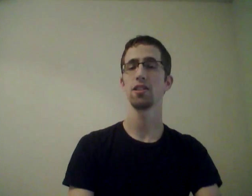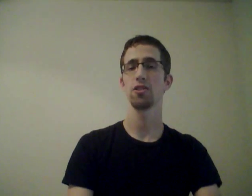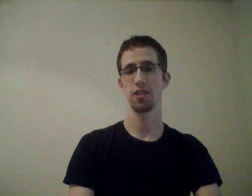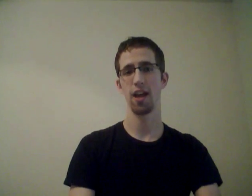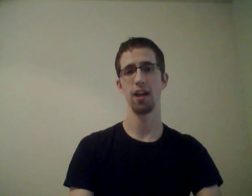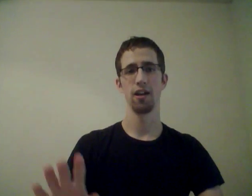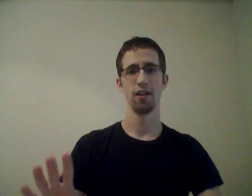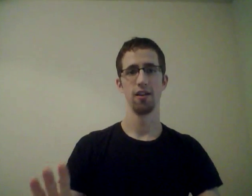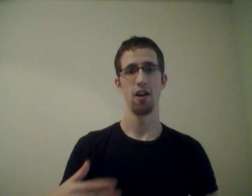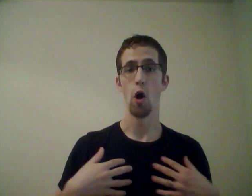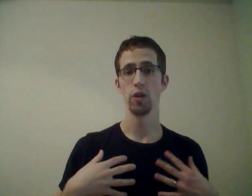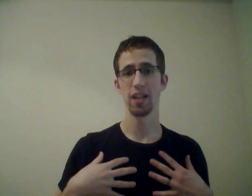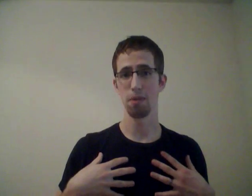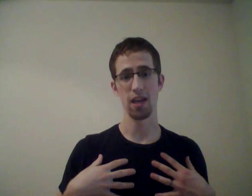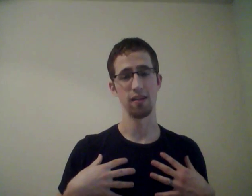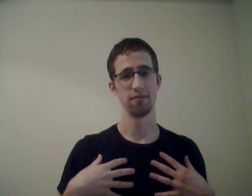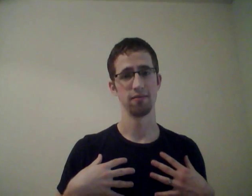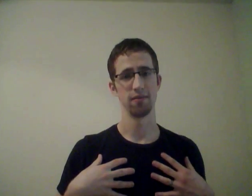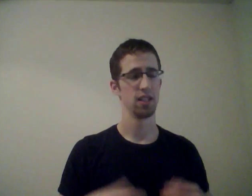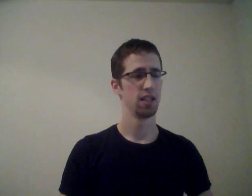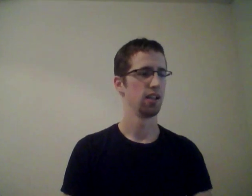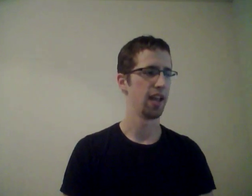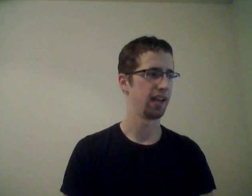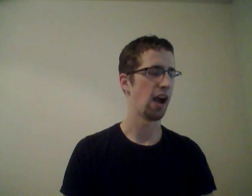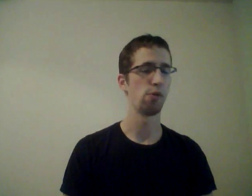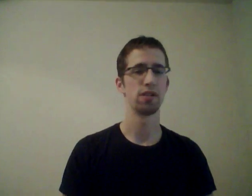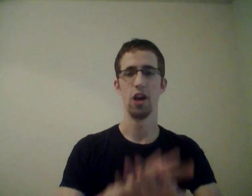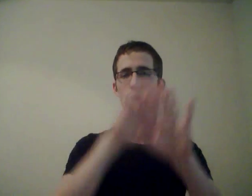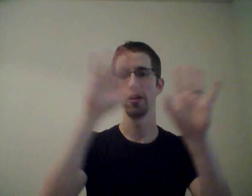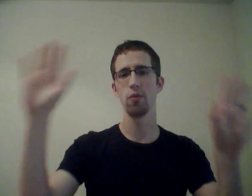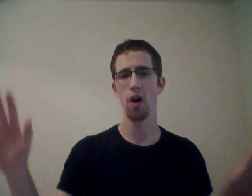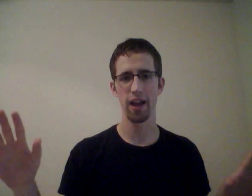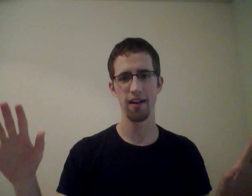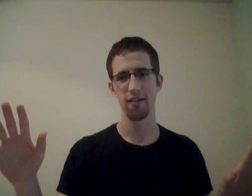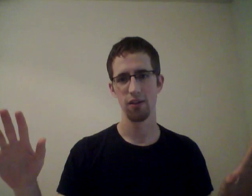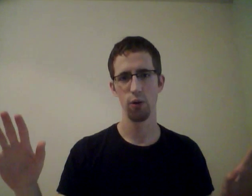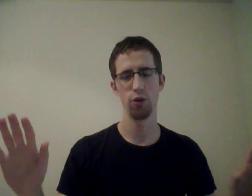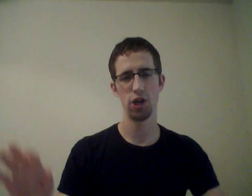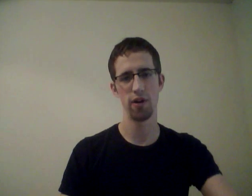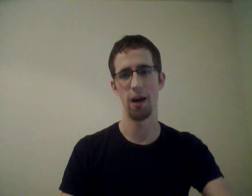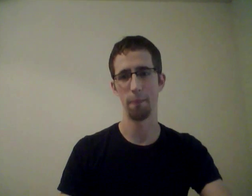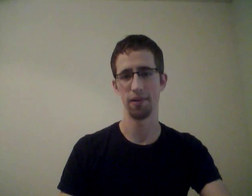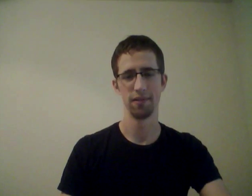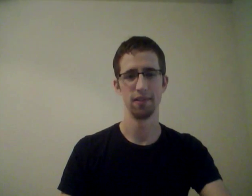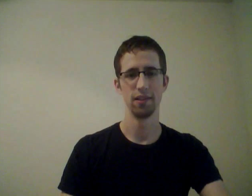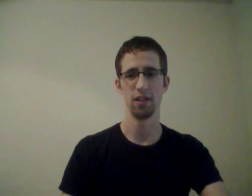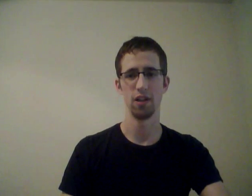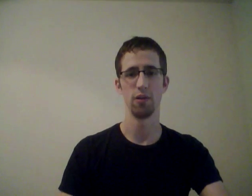Unless you're saying only me, like I was the only one who showed up, you know,